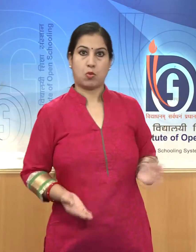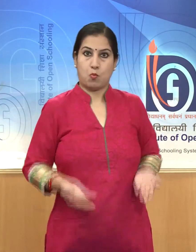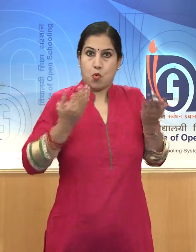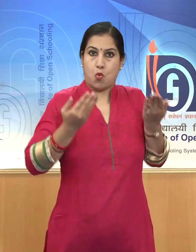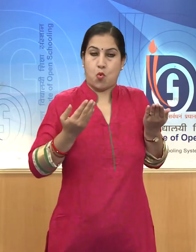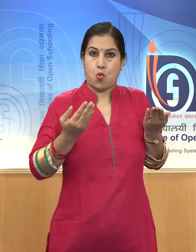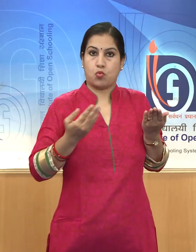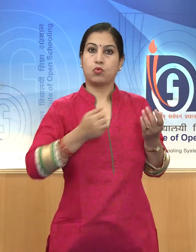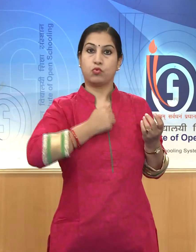of Indian art.